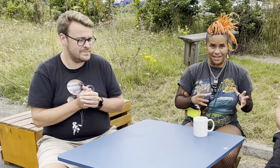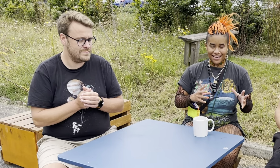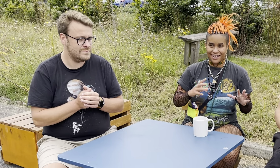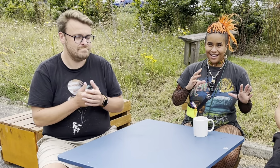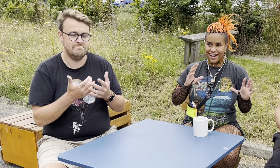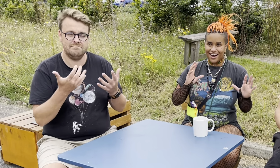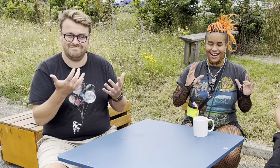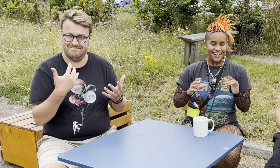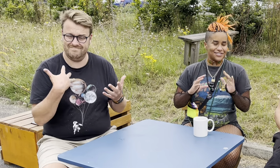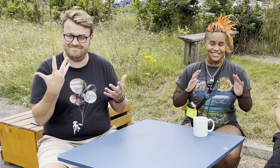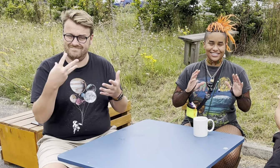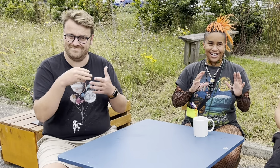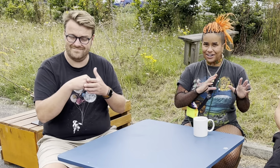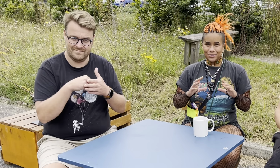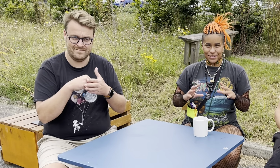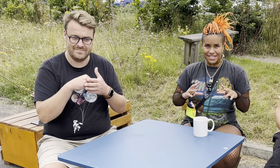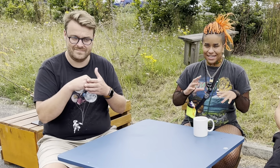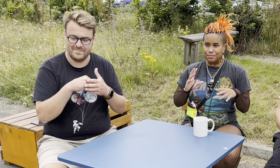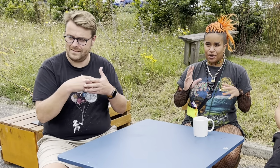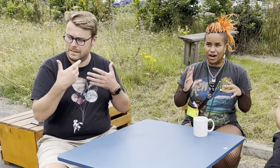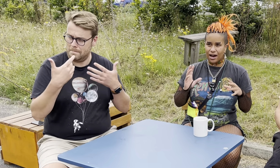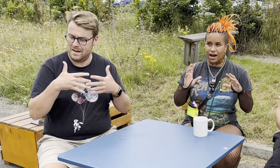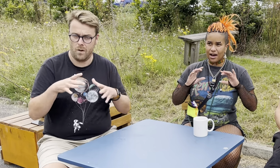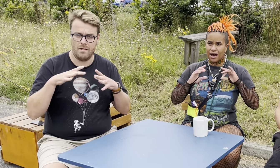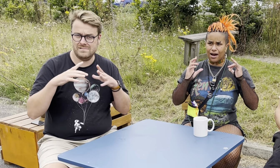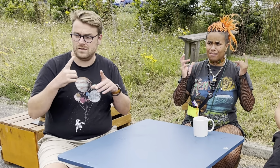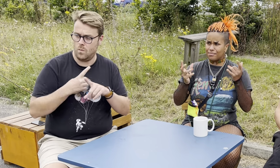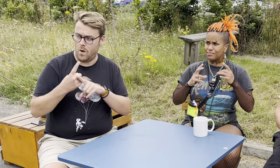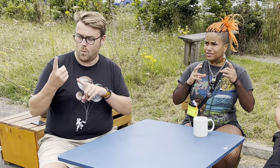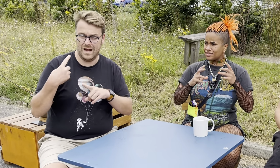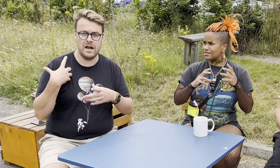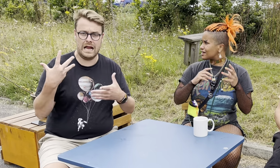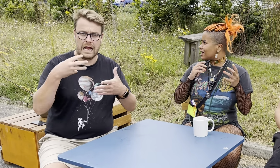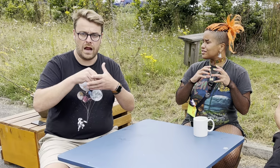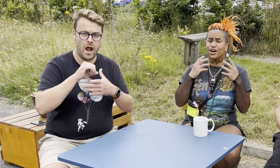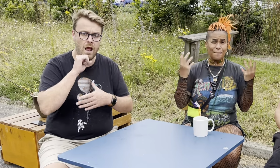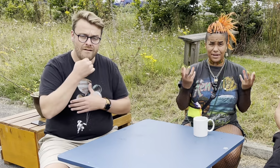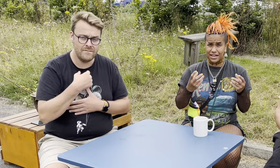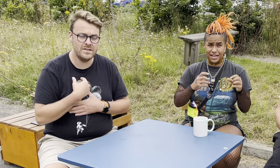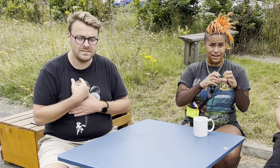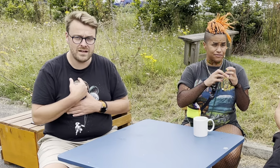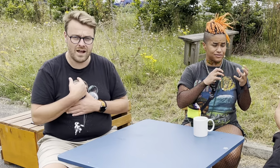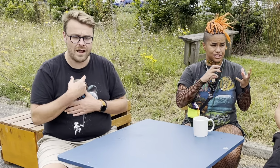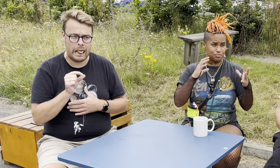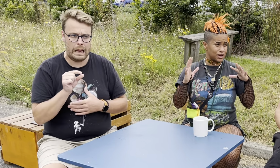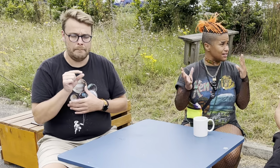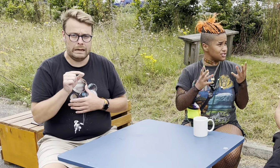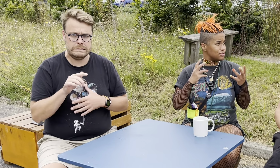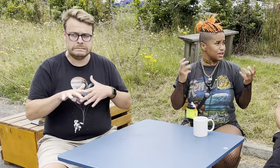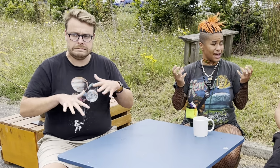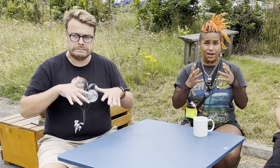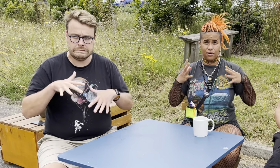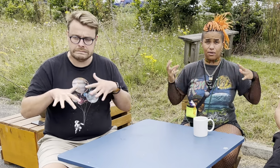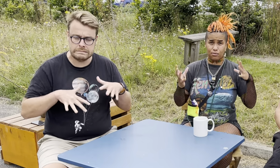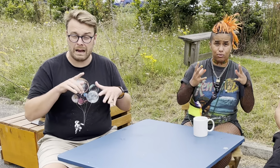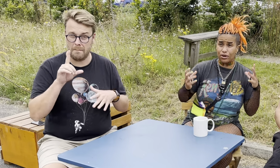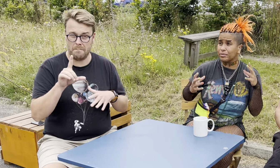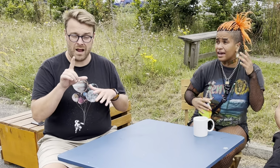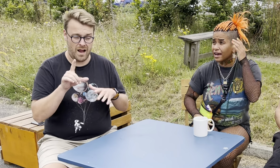week was kind of daunting, but the company have just been super like welcoming